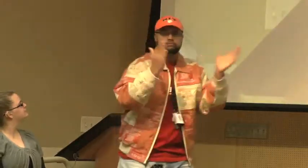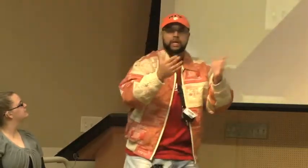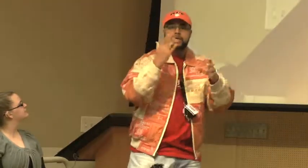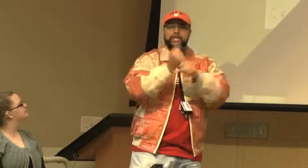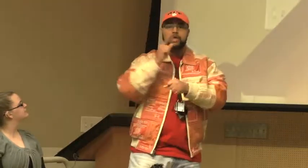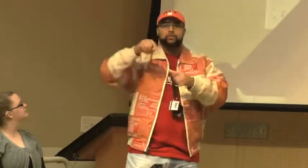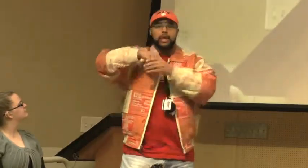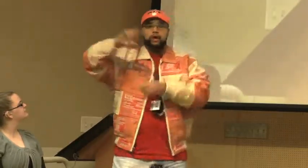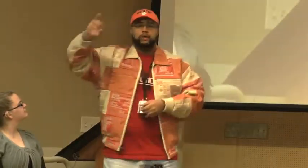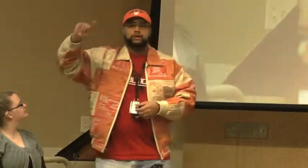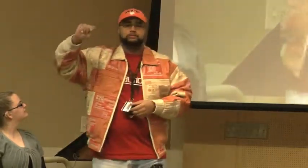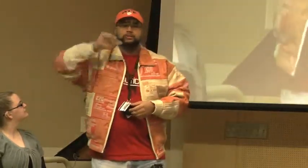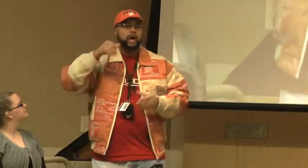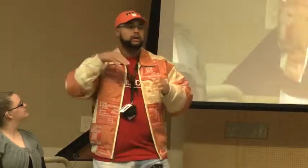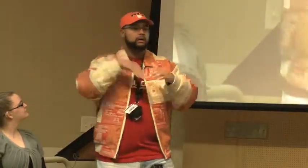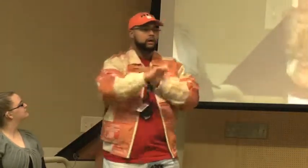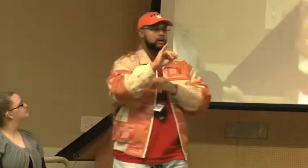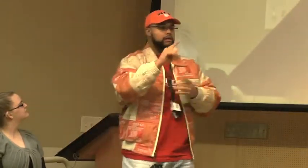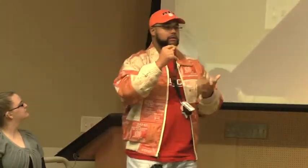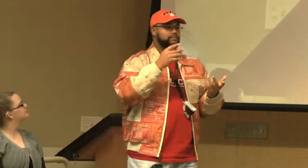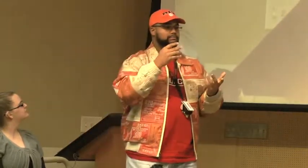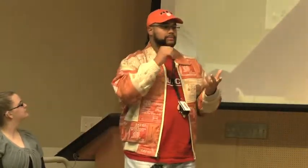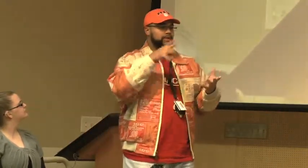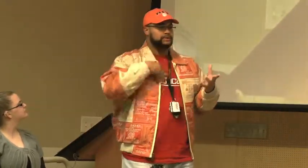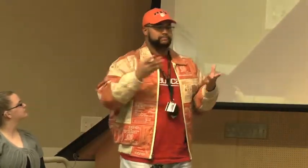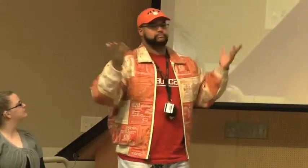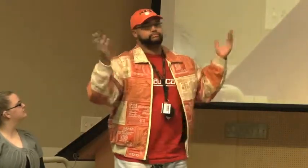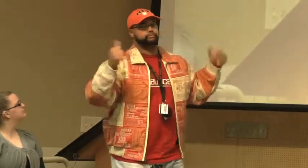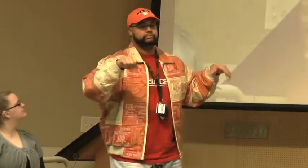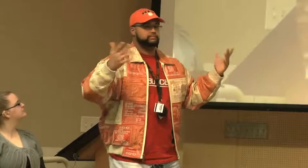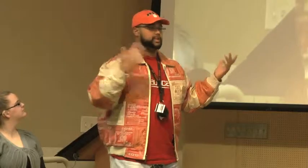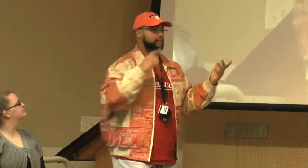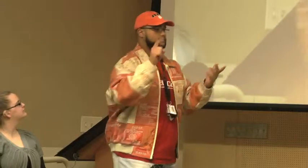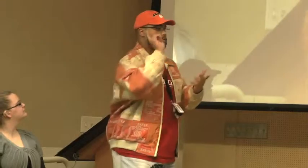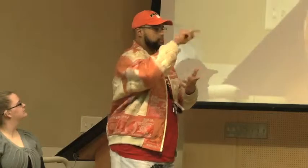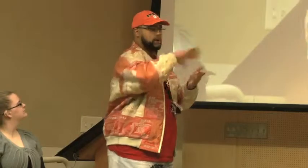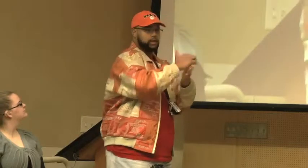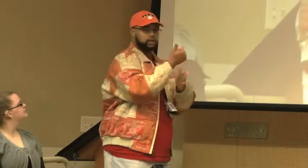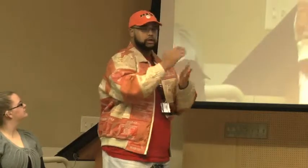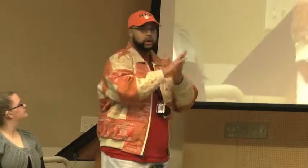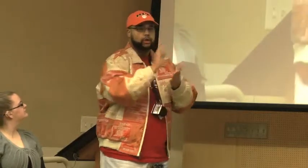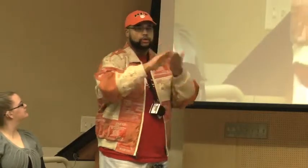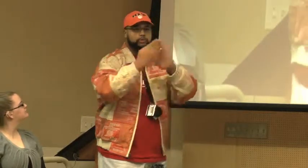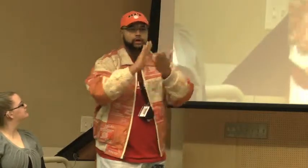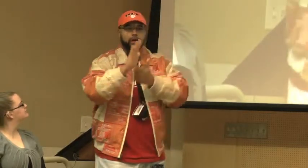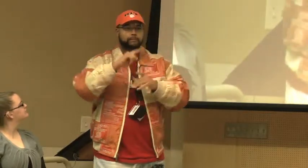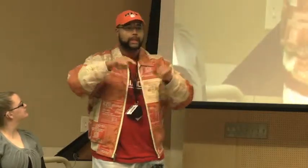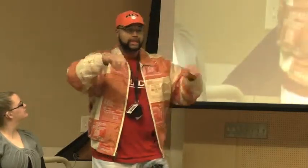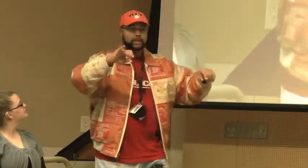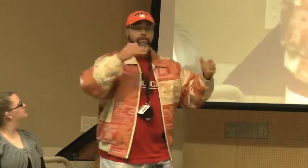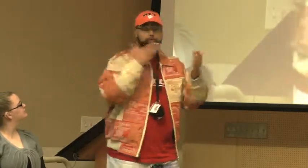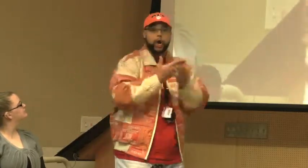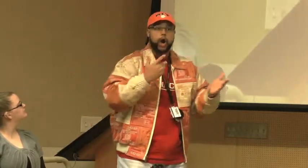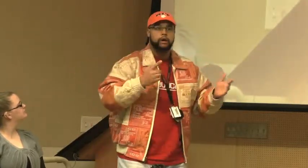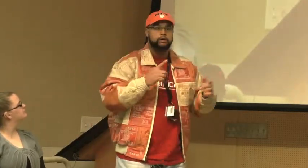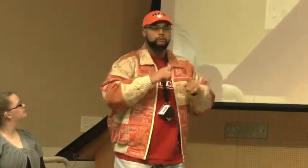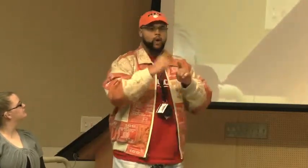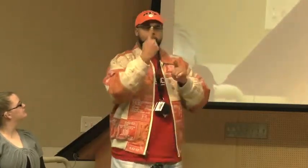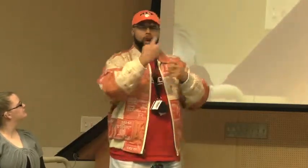of support and a lot of encouragement. Some other schools outside of NTID and IIT aren't like that. So if you want to go to other colleges, community